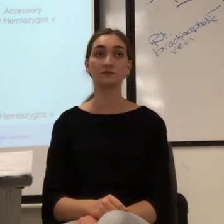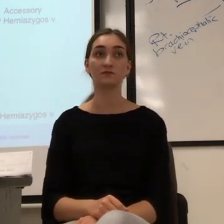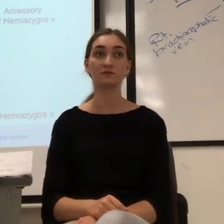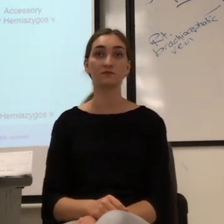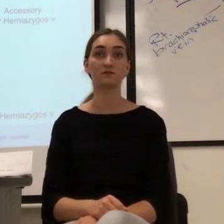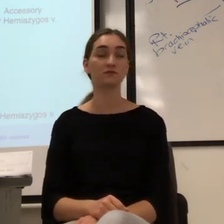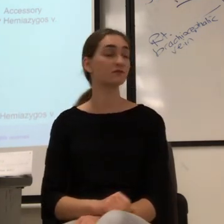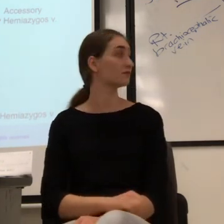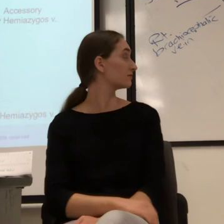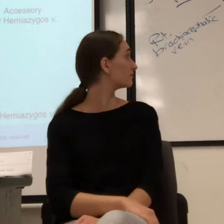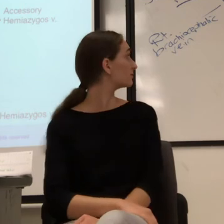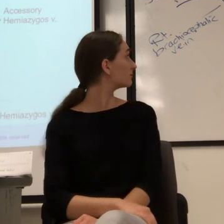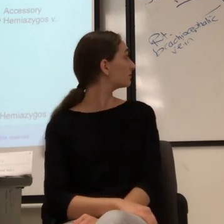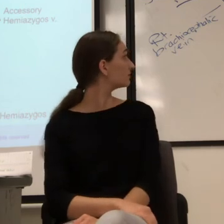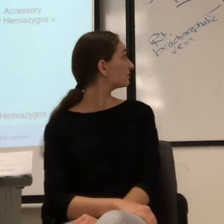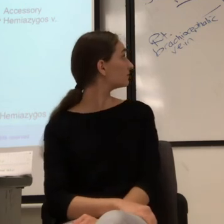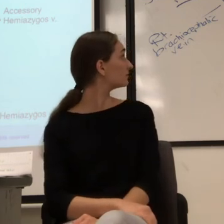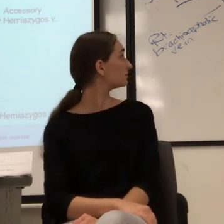Azygos.